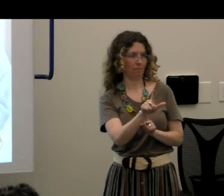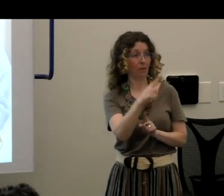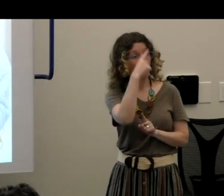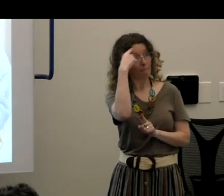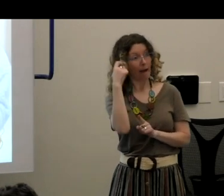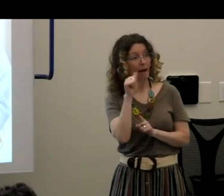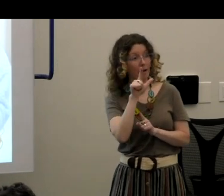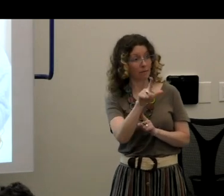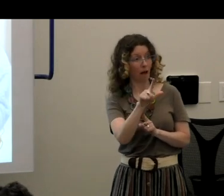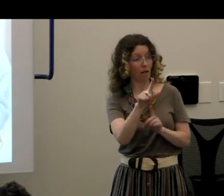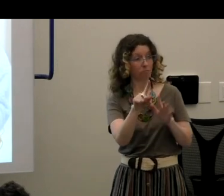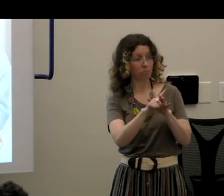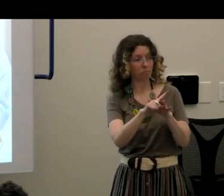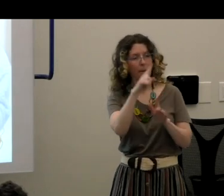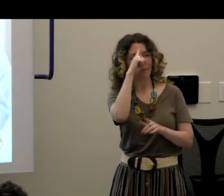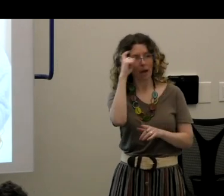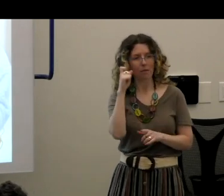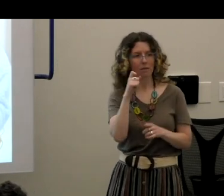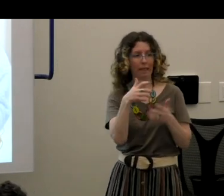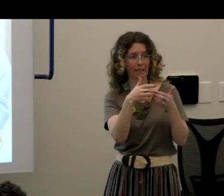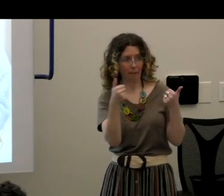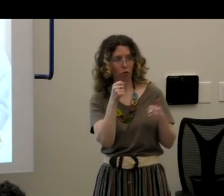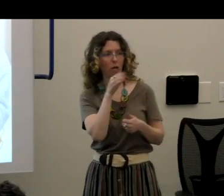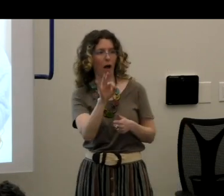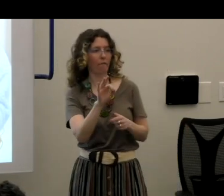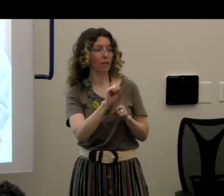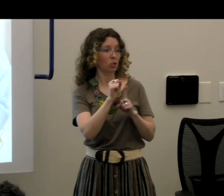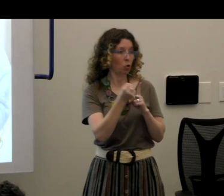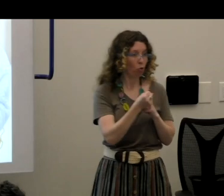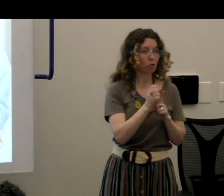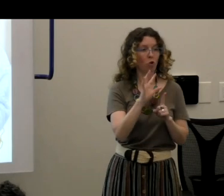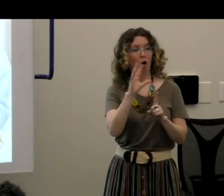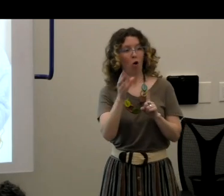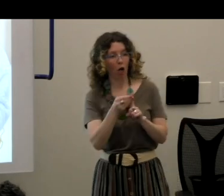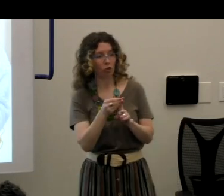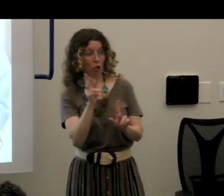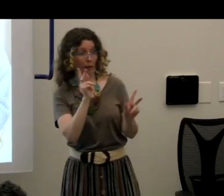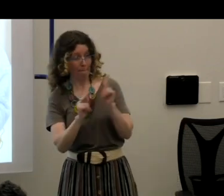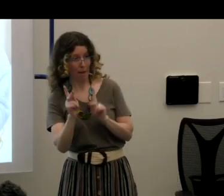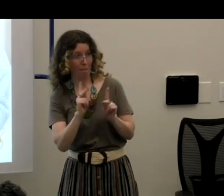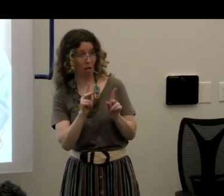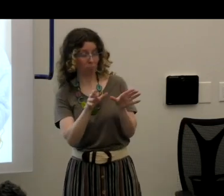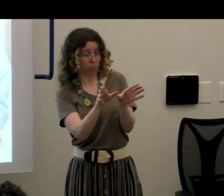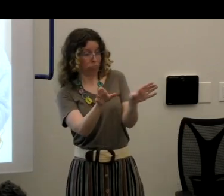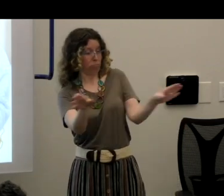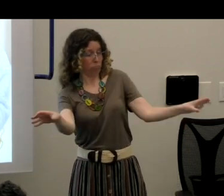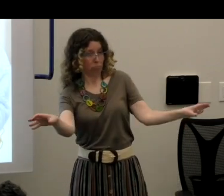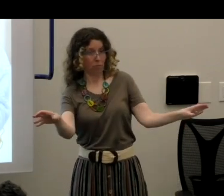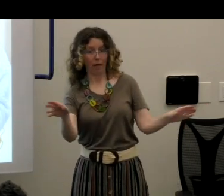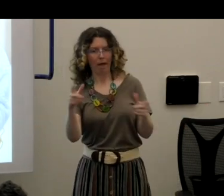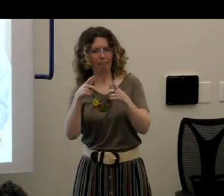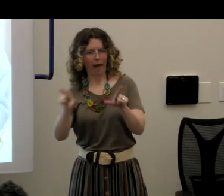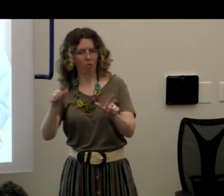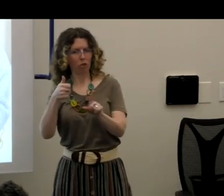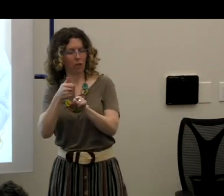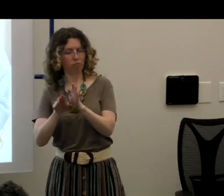American Sign Language. Black ASL, because they of the segregated schools, so both socially and culturally, they